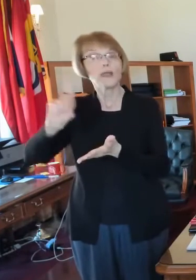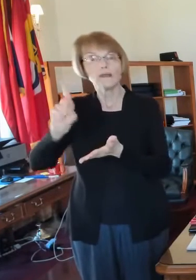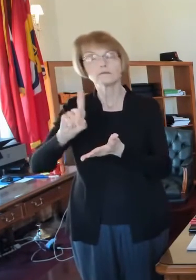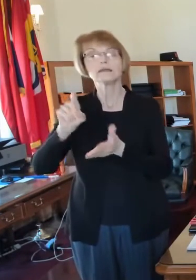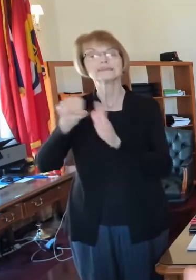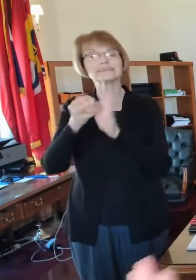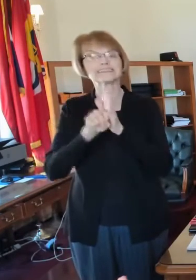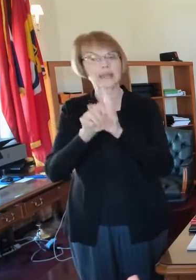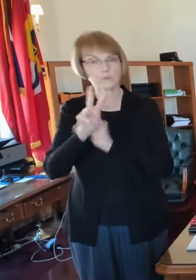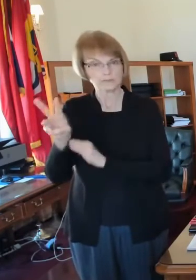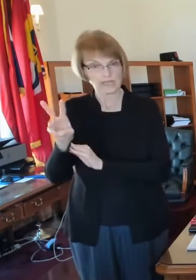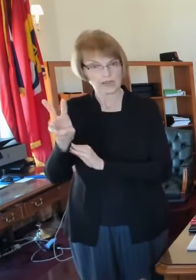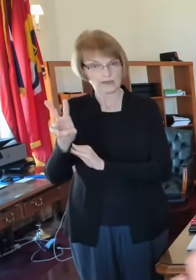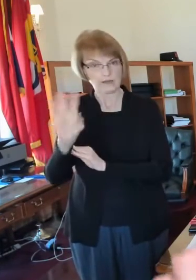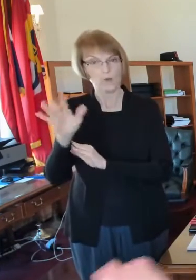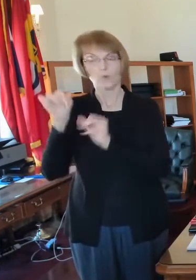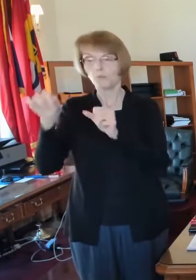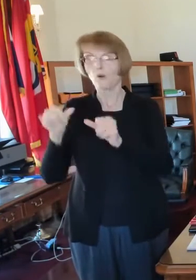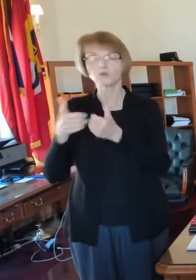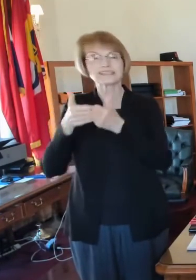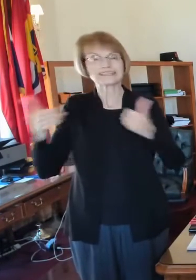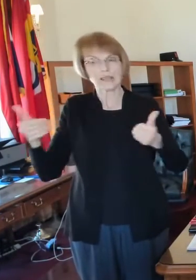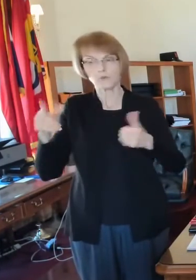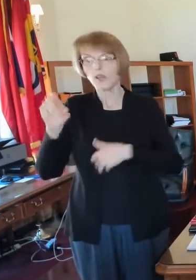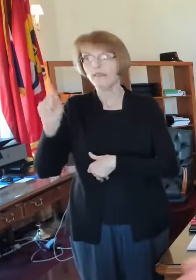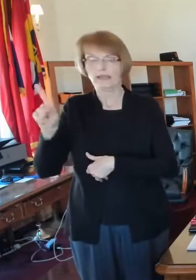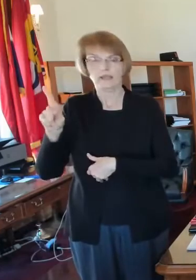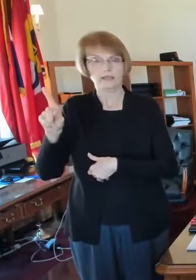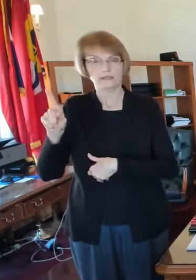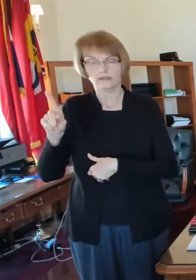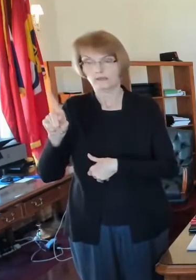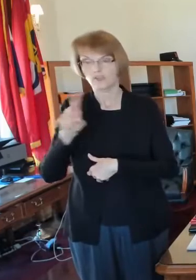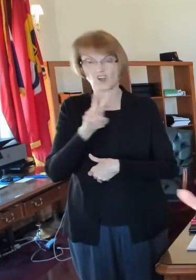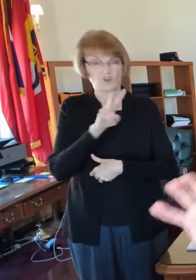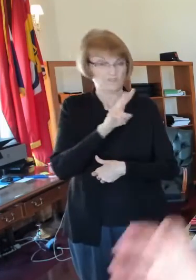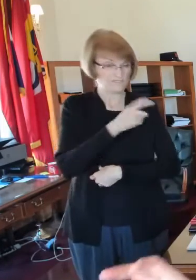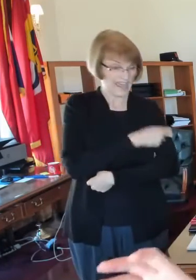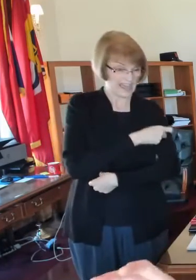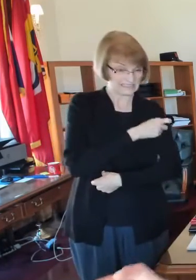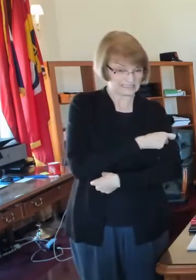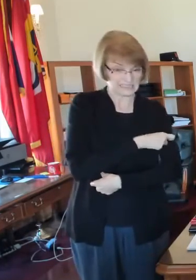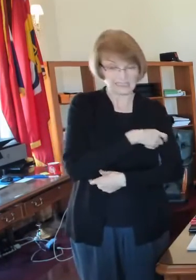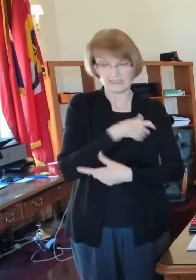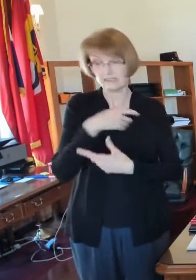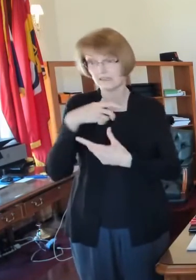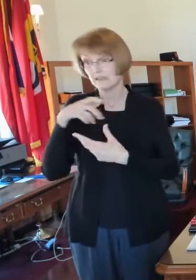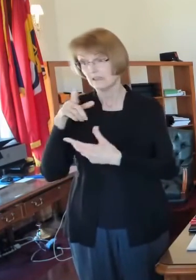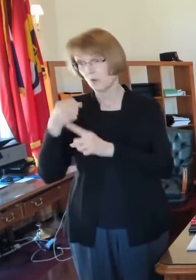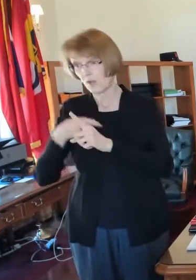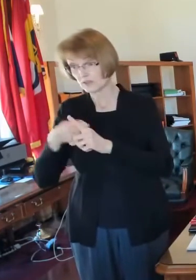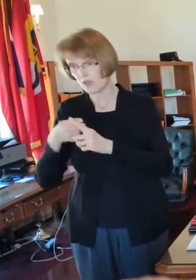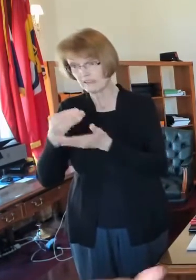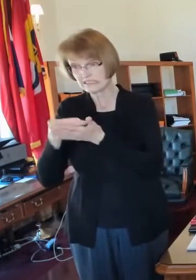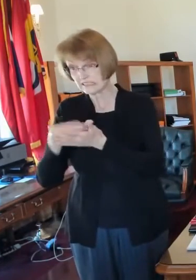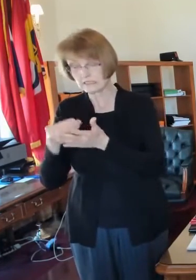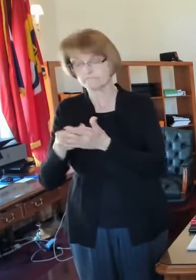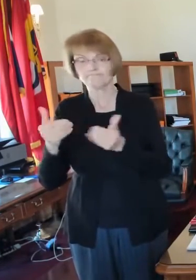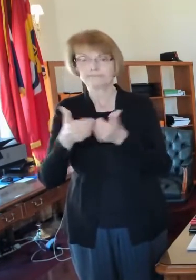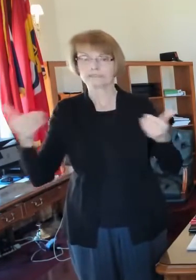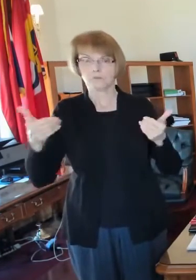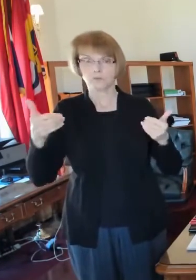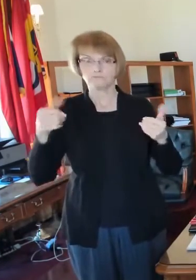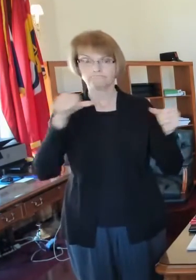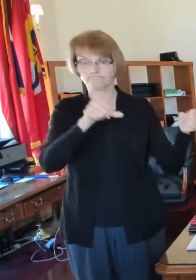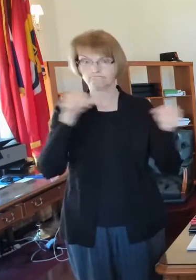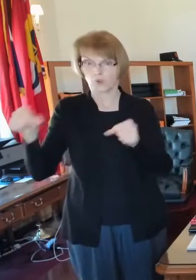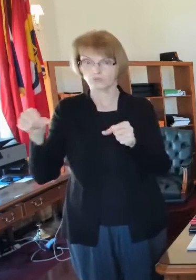we'll post a separate link to that. We don't want to confuse people about the Vaccine Navigator and then the rental assistance. So we'll do that in just a little